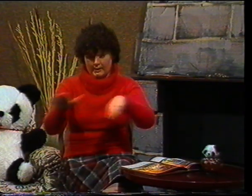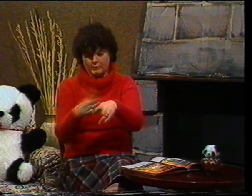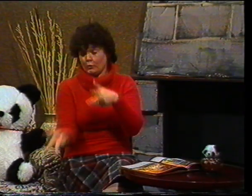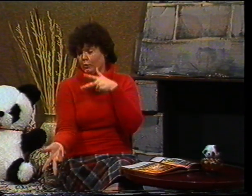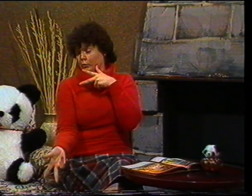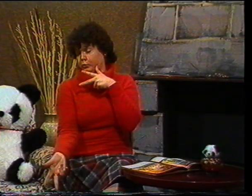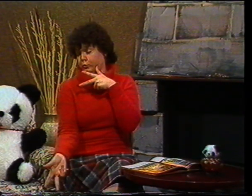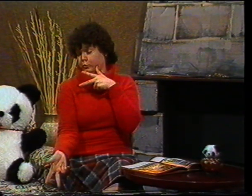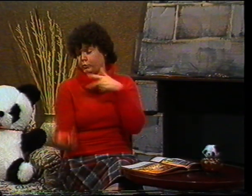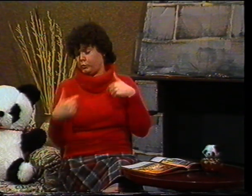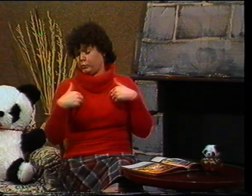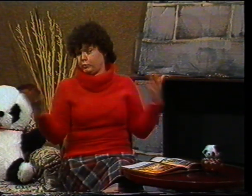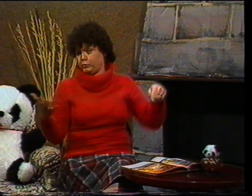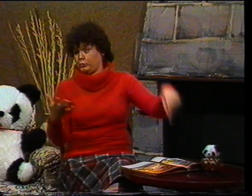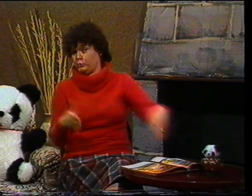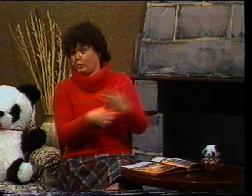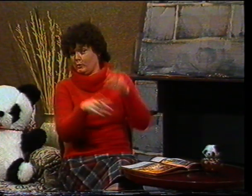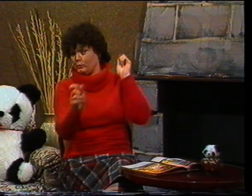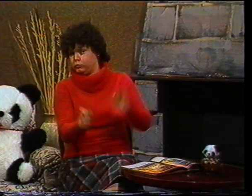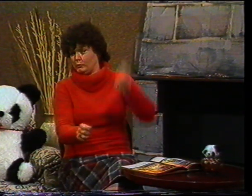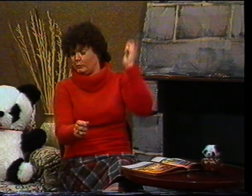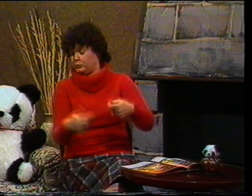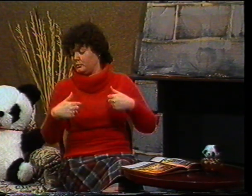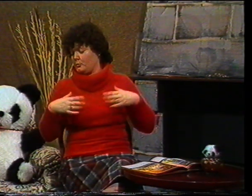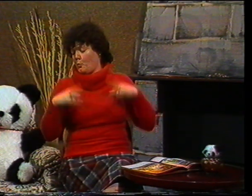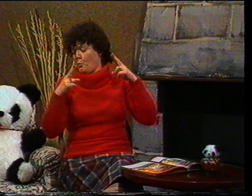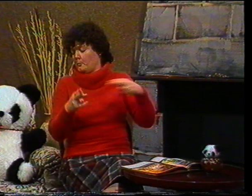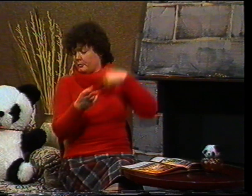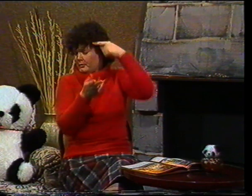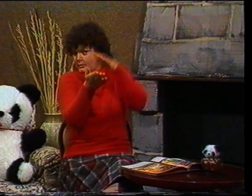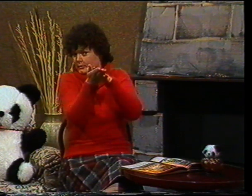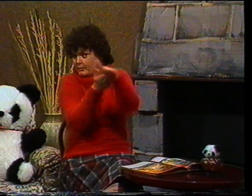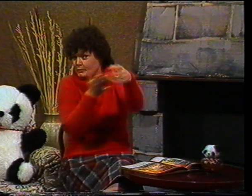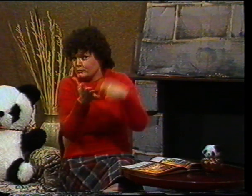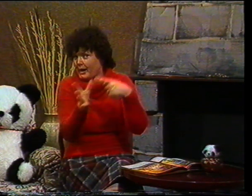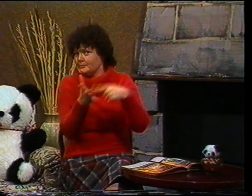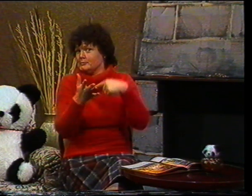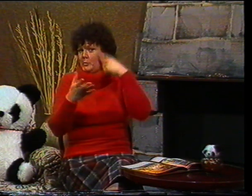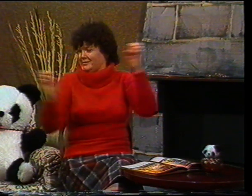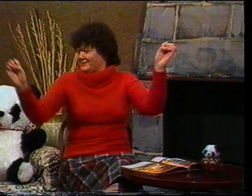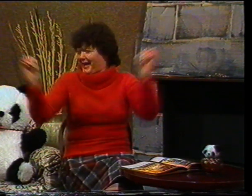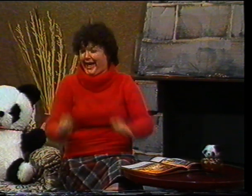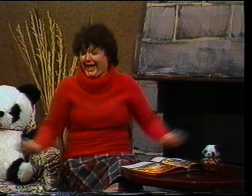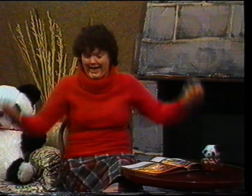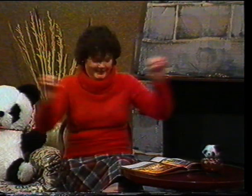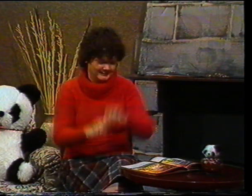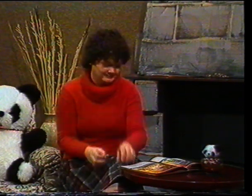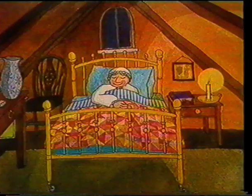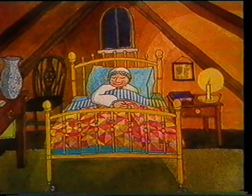And the old woman was still sound asleep, thinking perhaps the rat catcher was downstairs working. Tomorrow there wouldn't be any rats